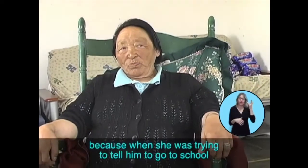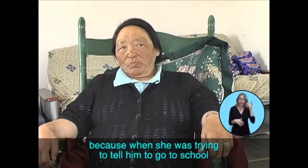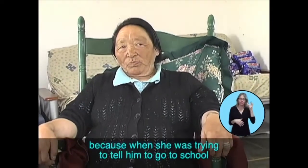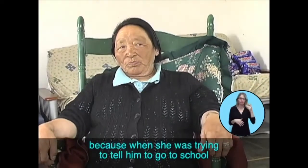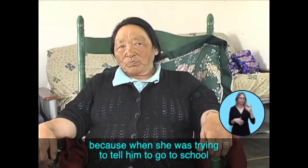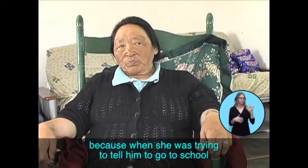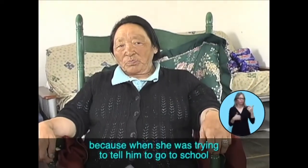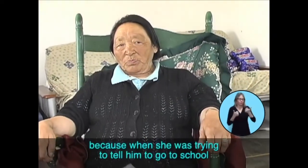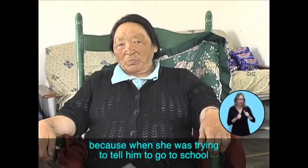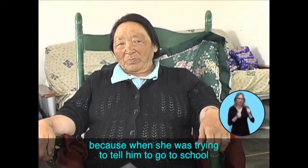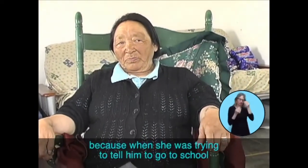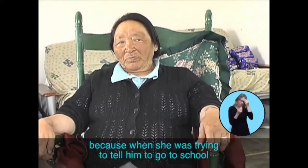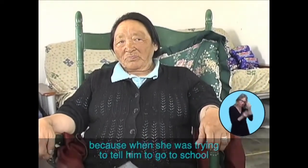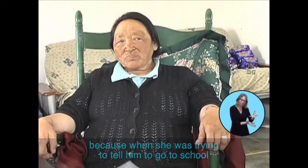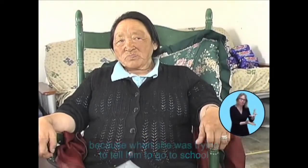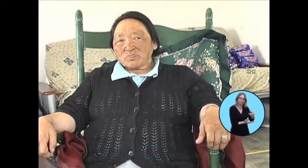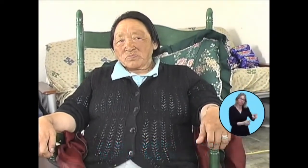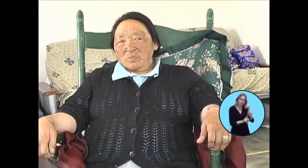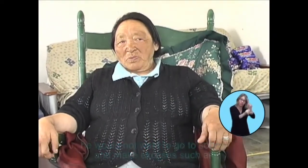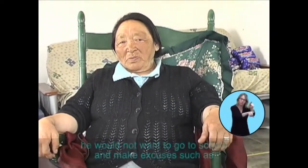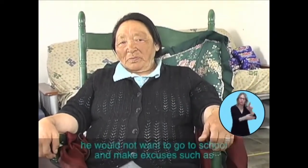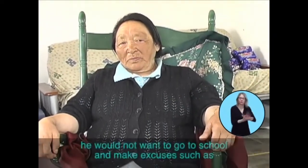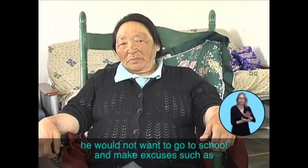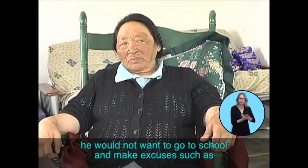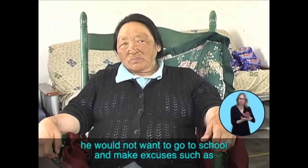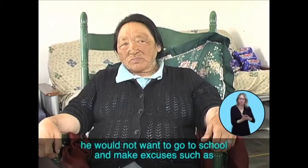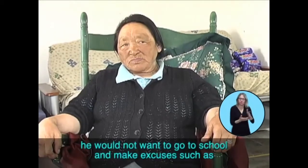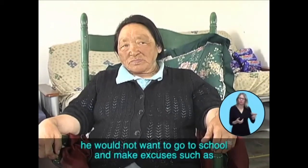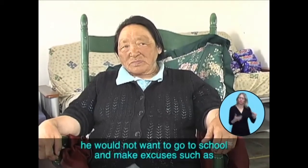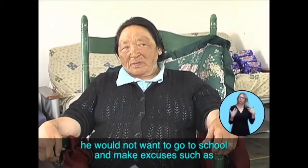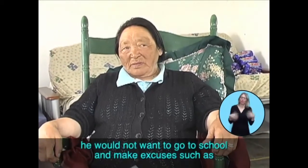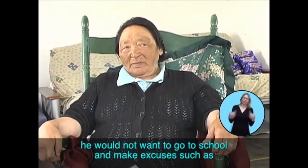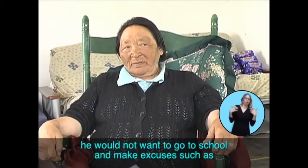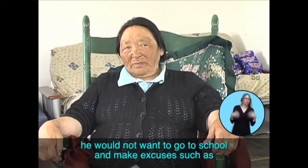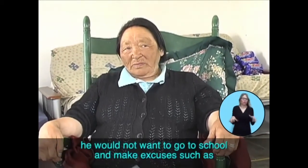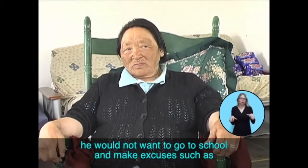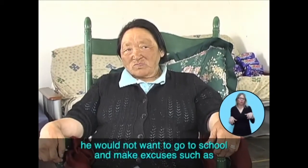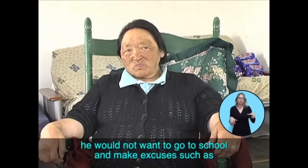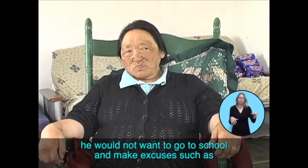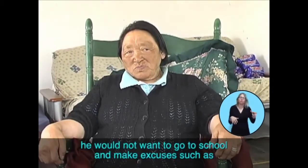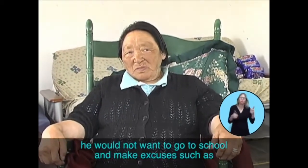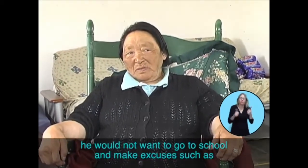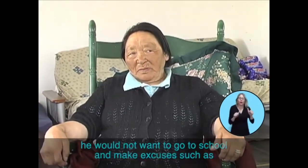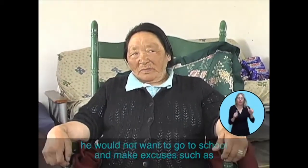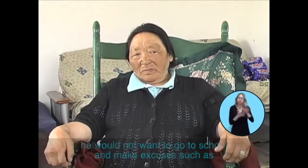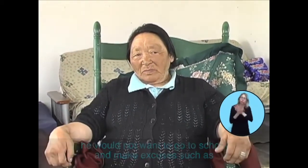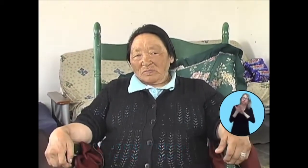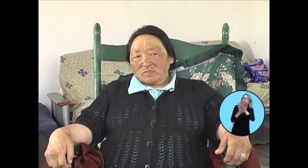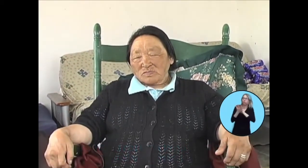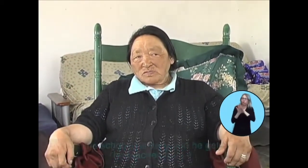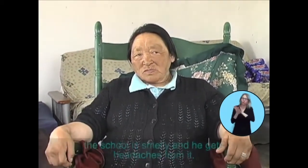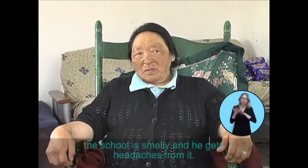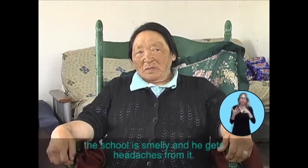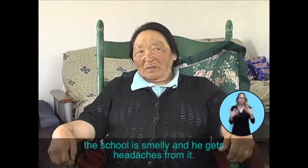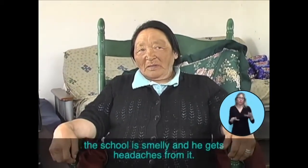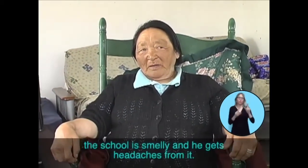and tell him to go to school, he would not want to go to school and make excuses such as